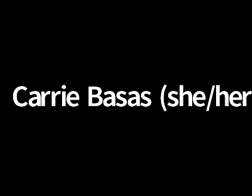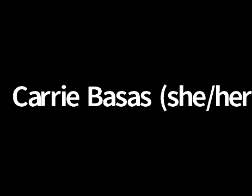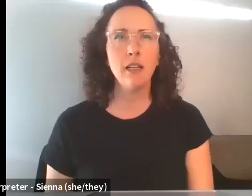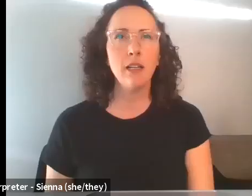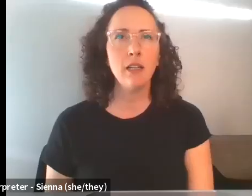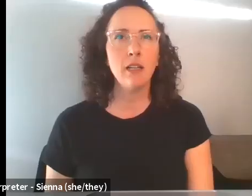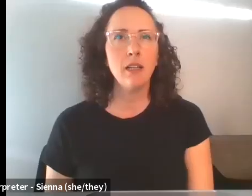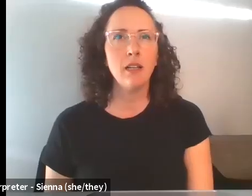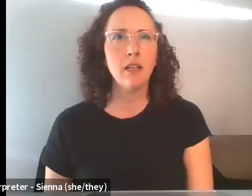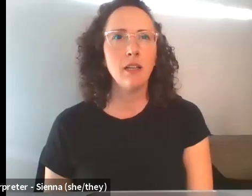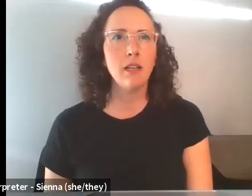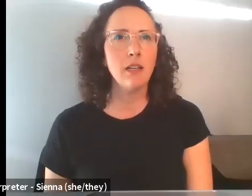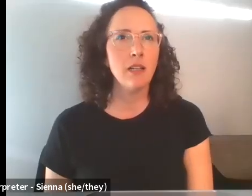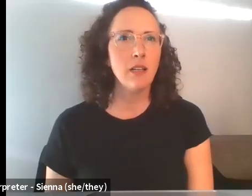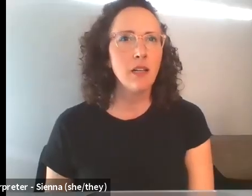Yeah.